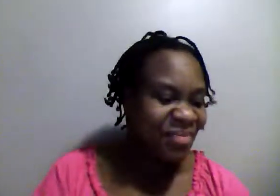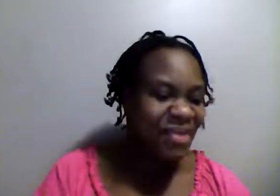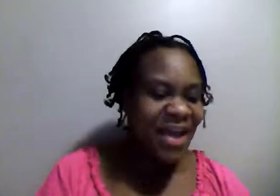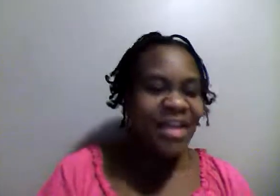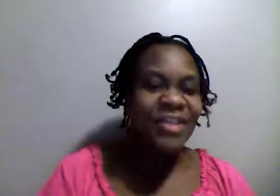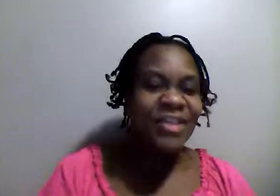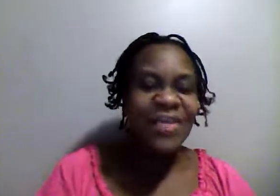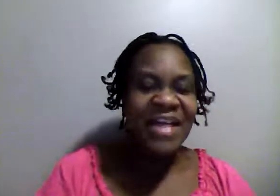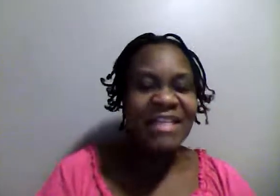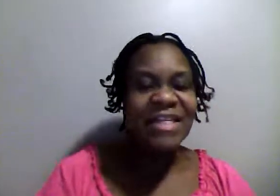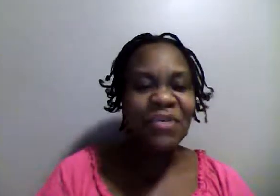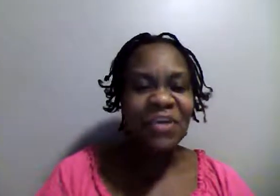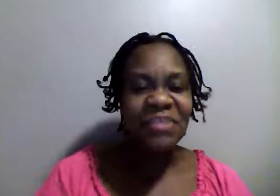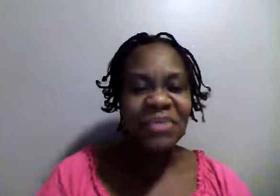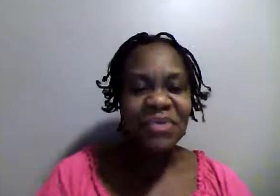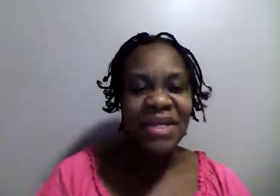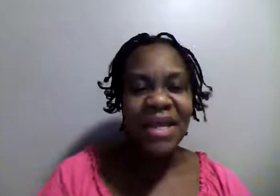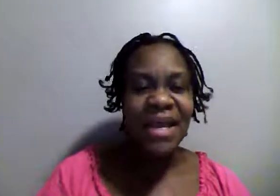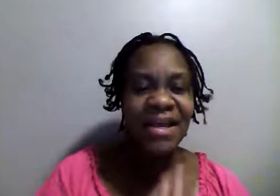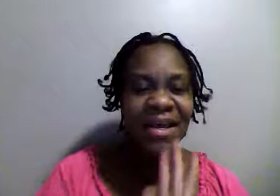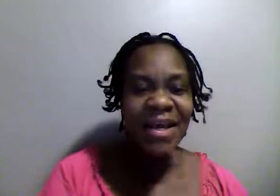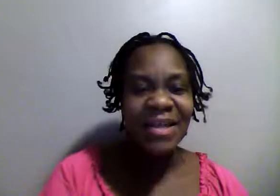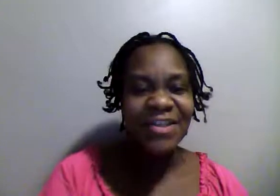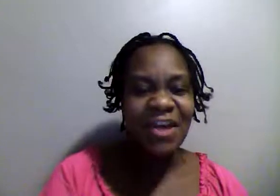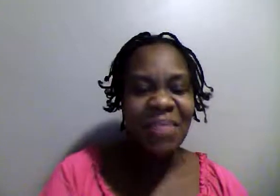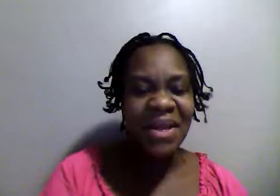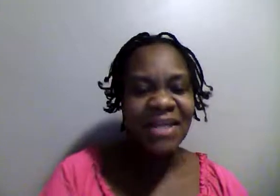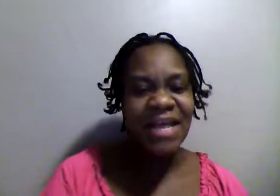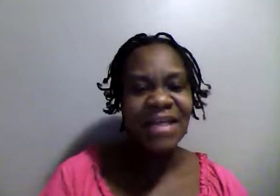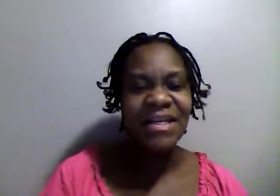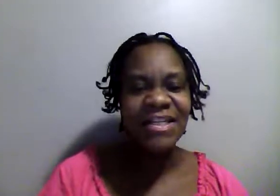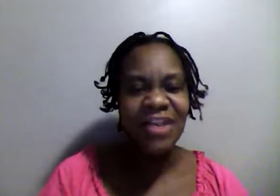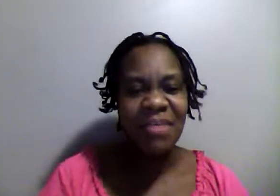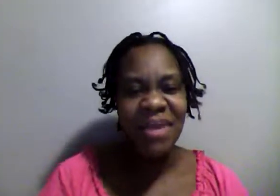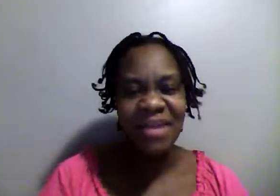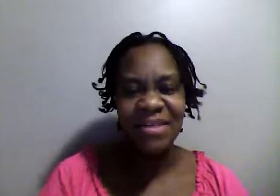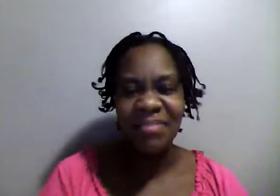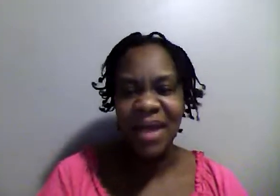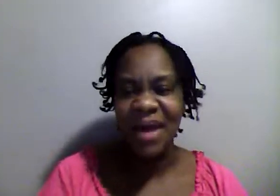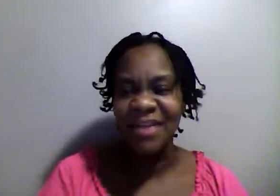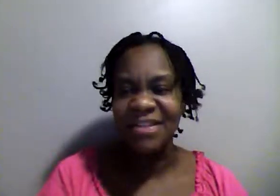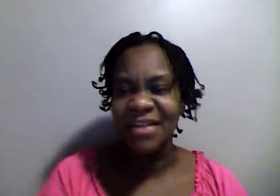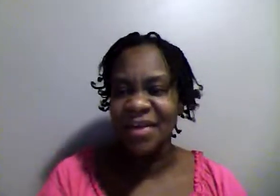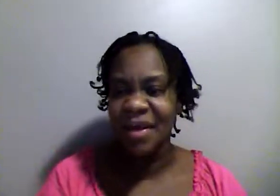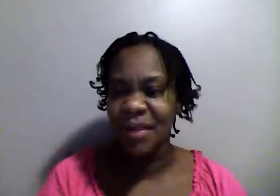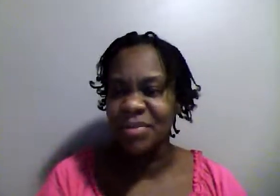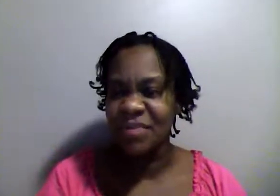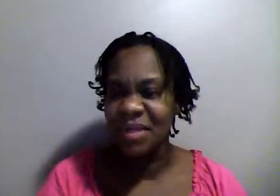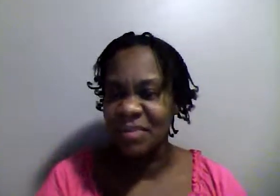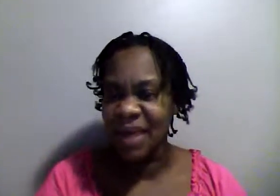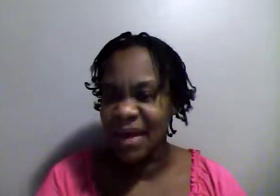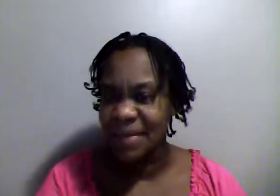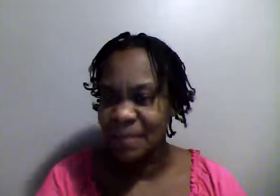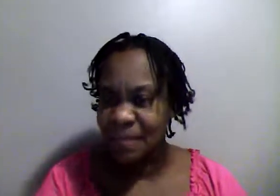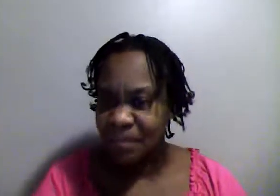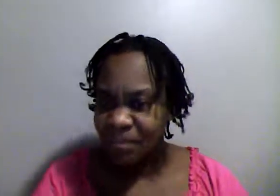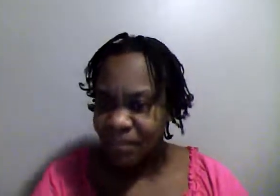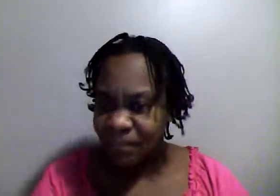Right, so that is the difference between the indeterminate and the determinate plant, tomato plant.